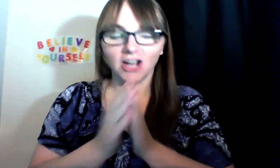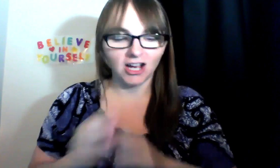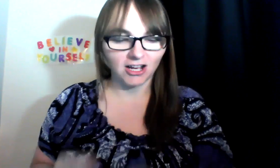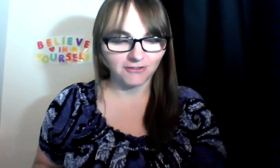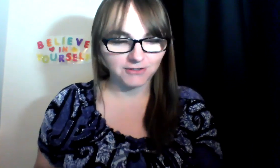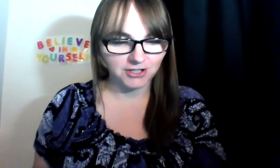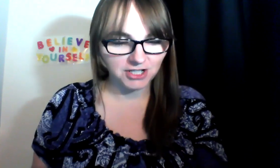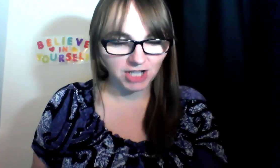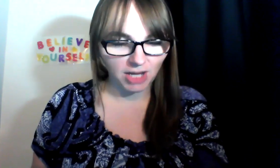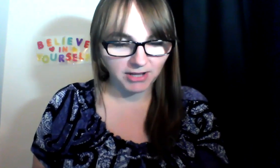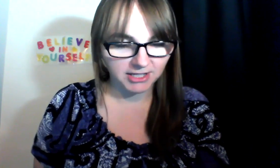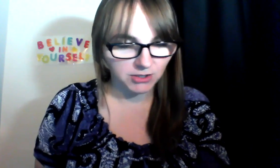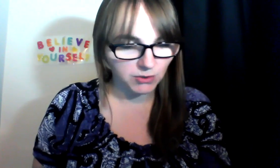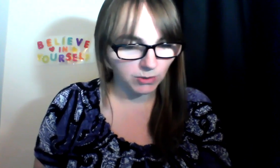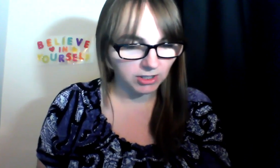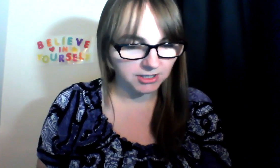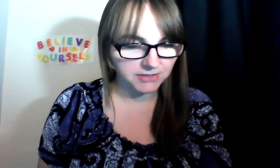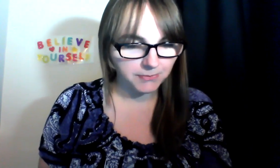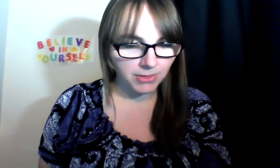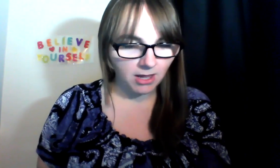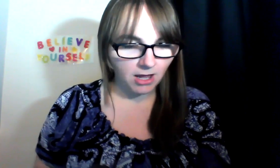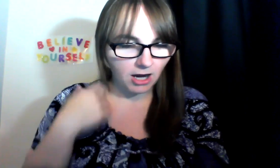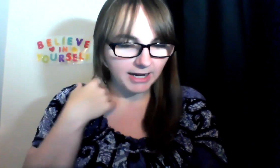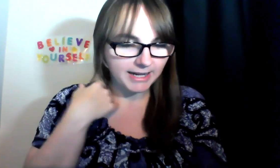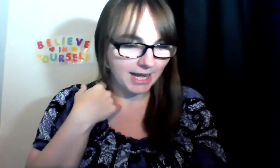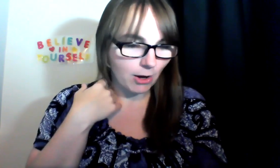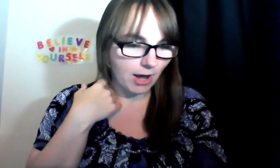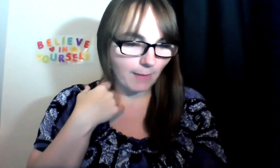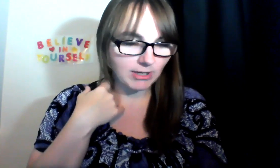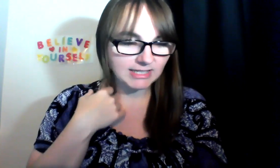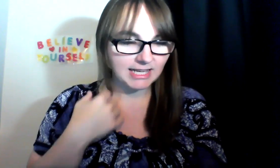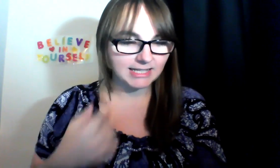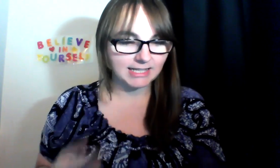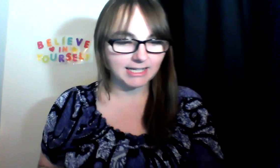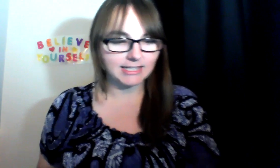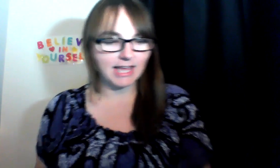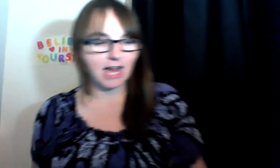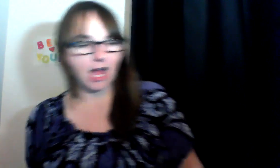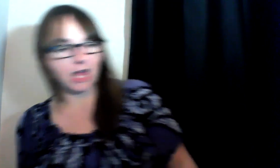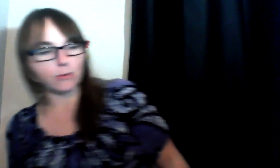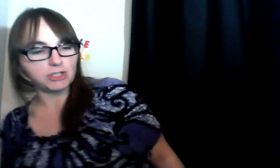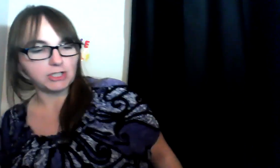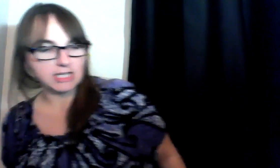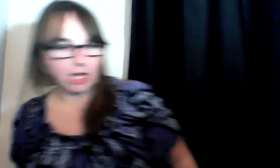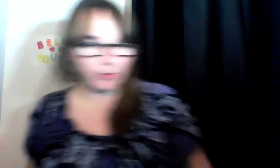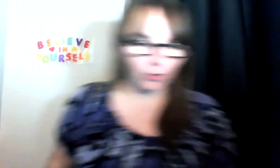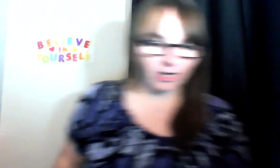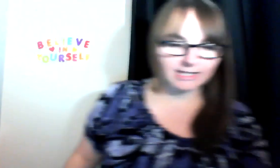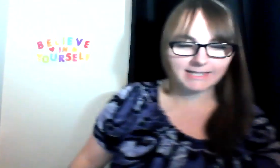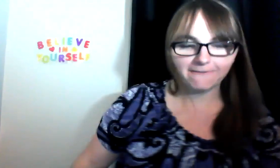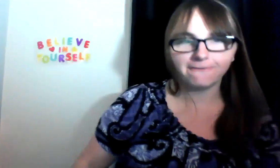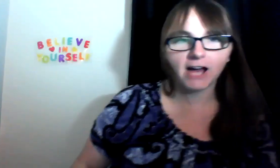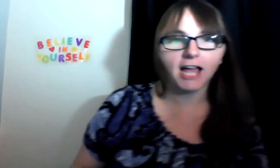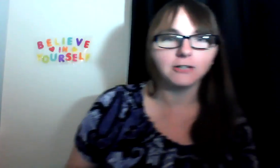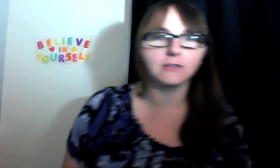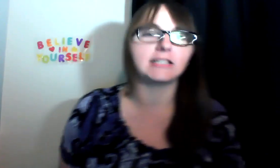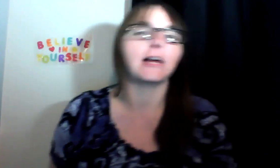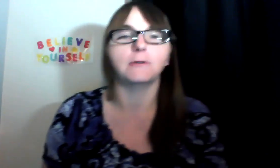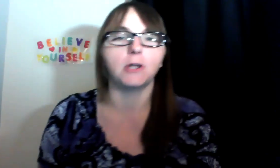Soft. Soft. Good job blending those words. All right. Now I'm going to say a sentence and I want you to tell me what is the final sound in